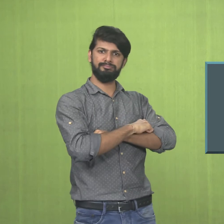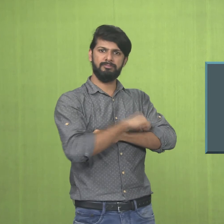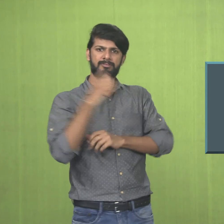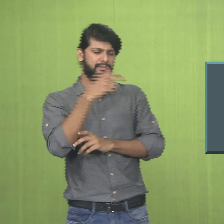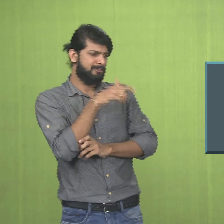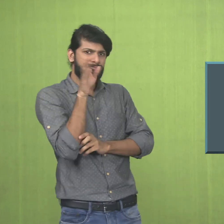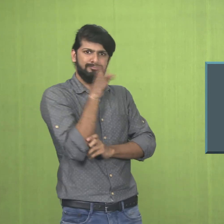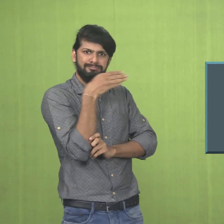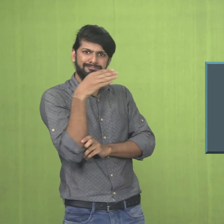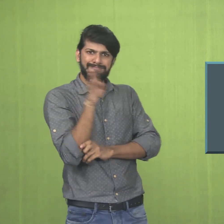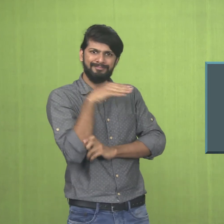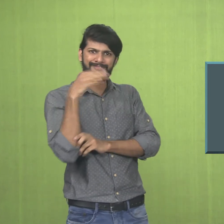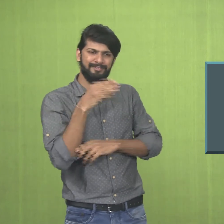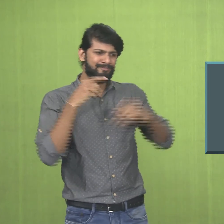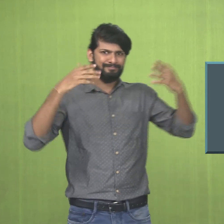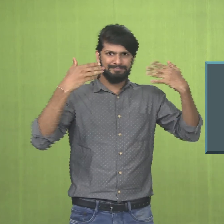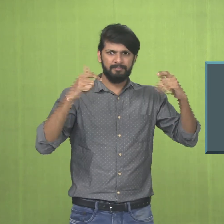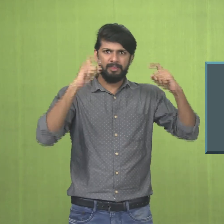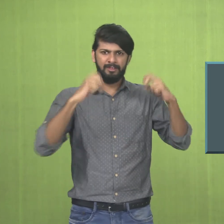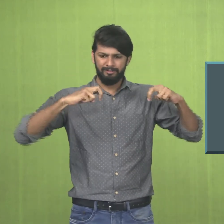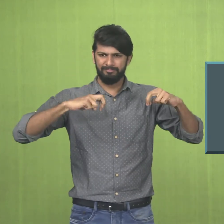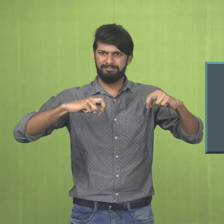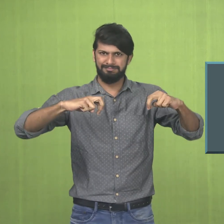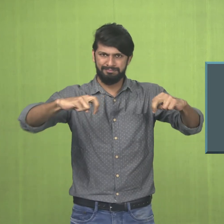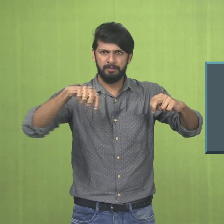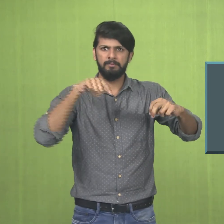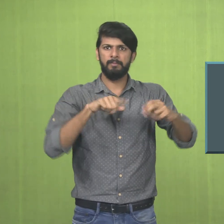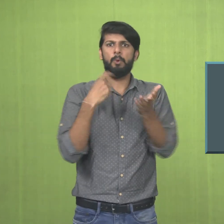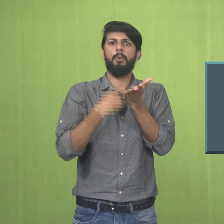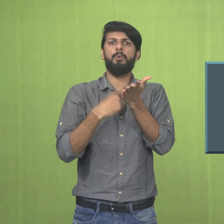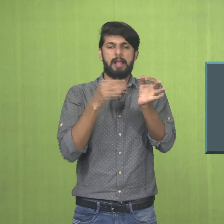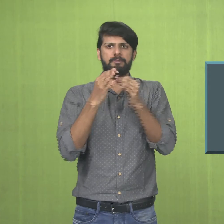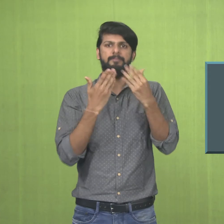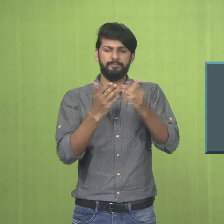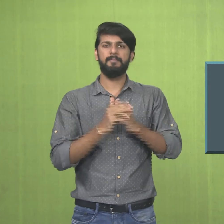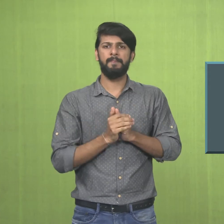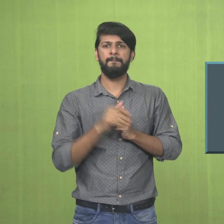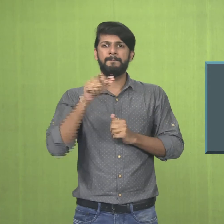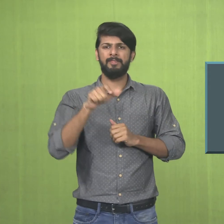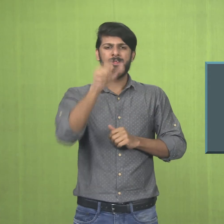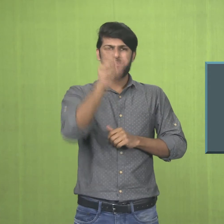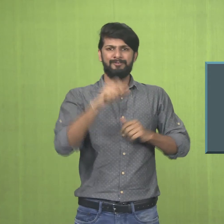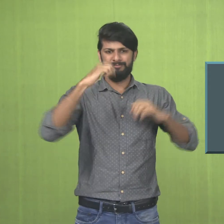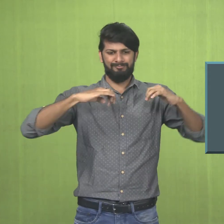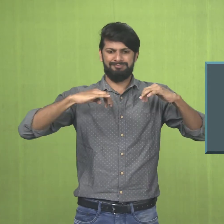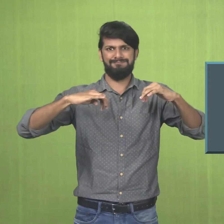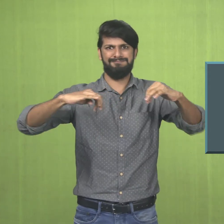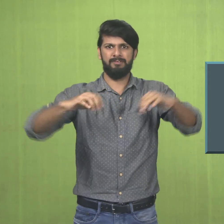this would mean the style or the customs and rules which are related to the king's